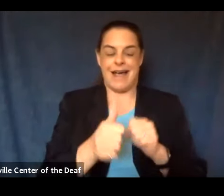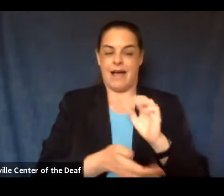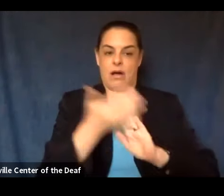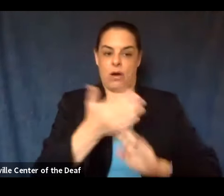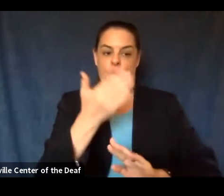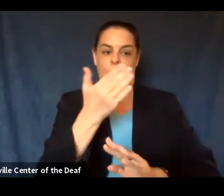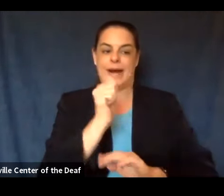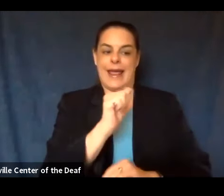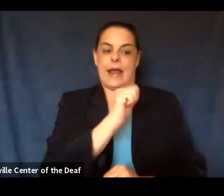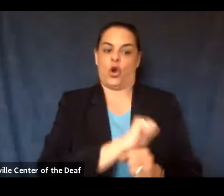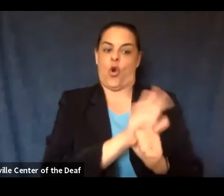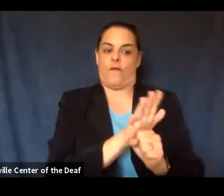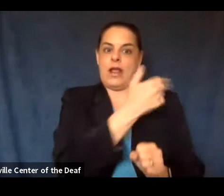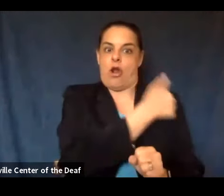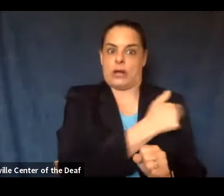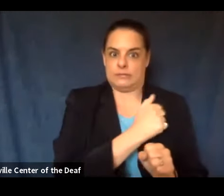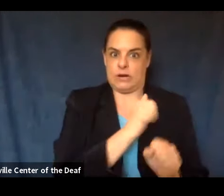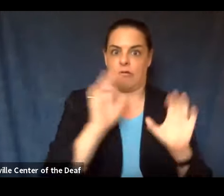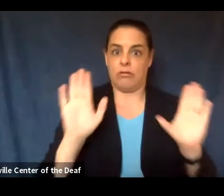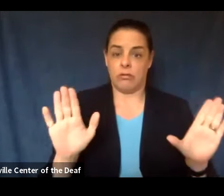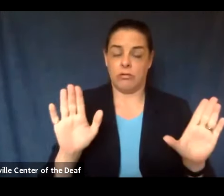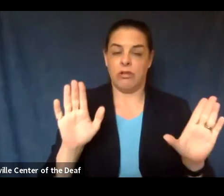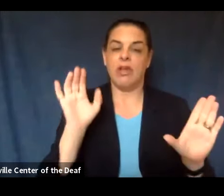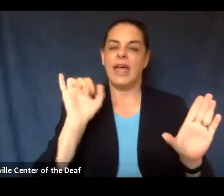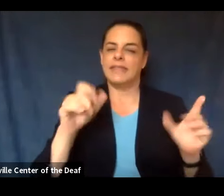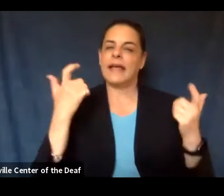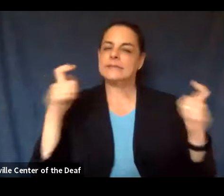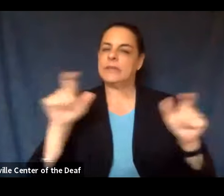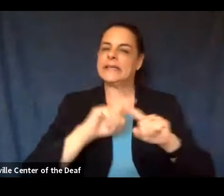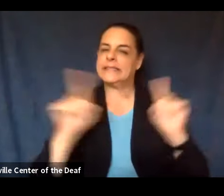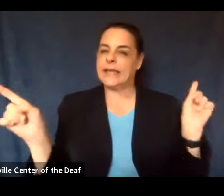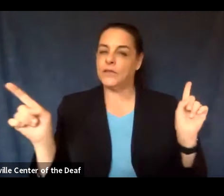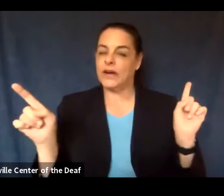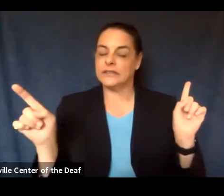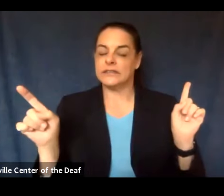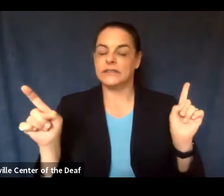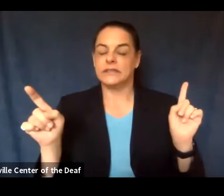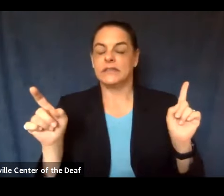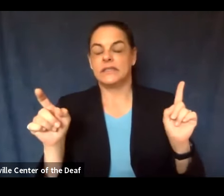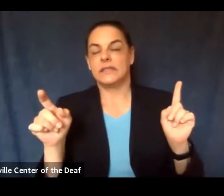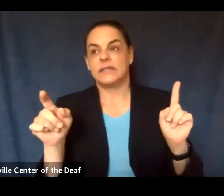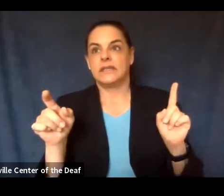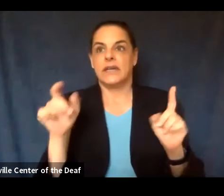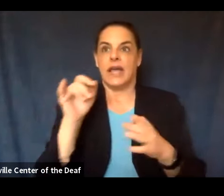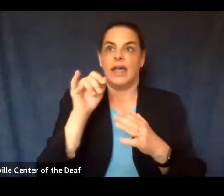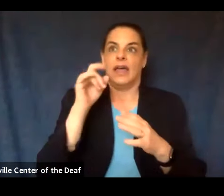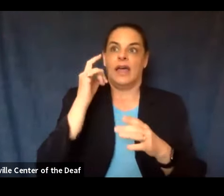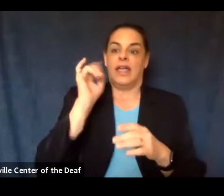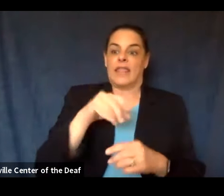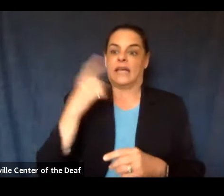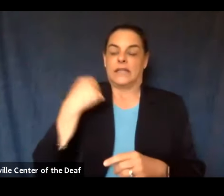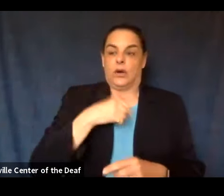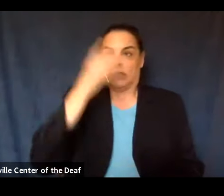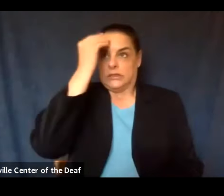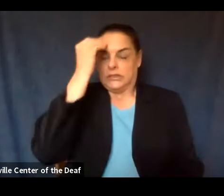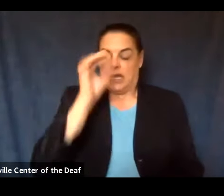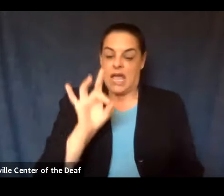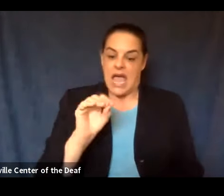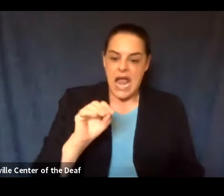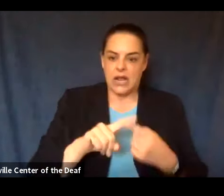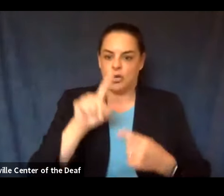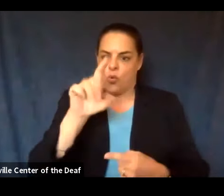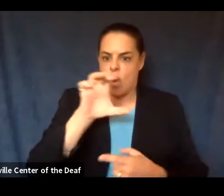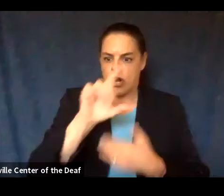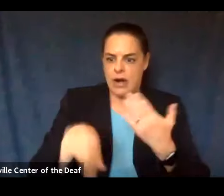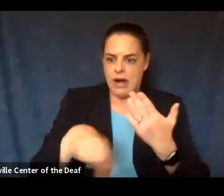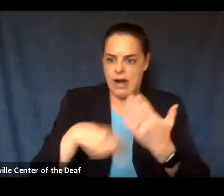COVID-19 hospital. And that's a big frame shift, a big mind shift for something that we had been spending 80 to 100 hours a week on up until